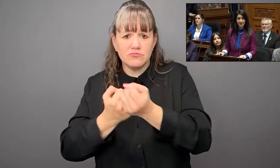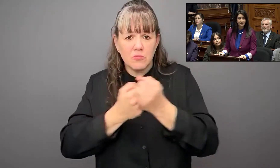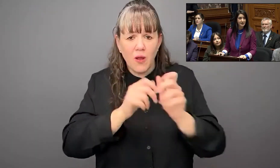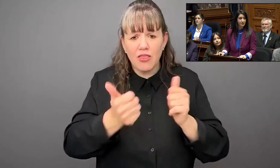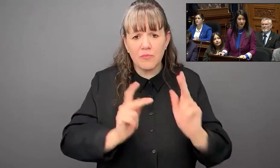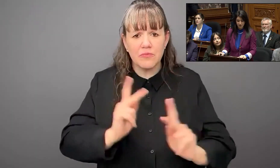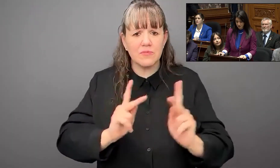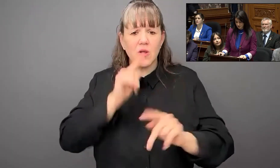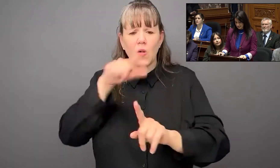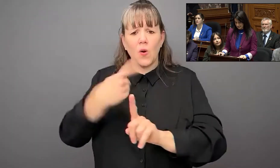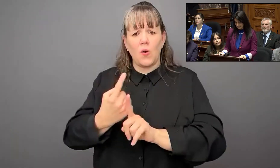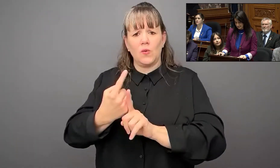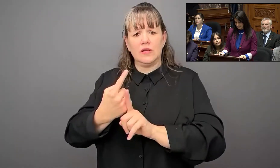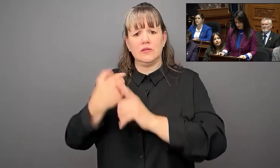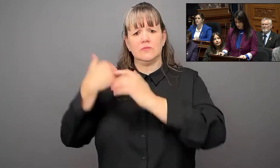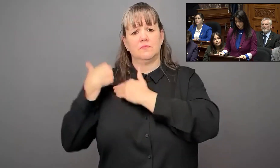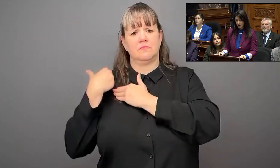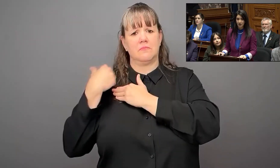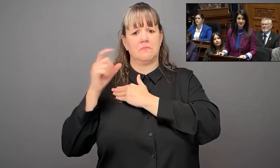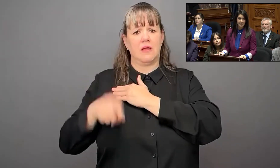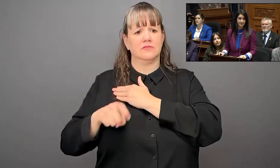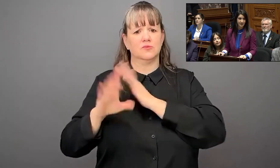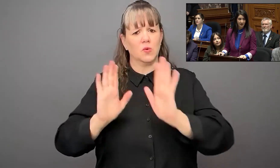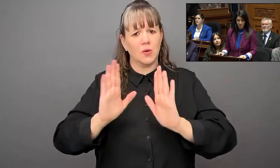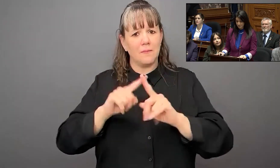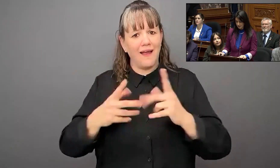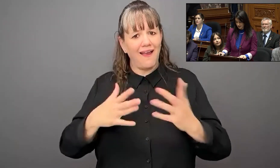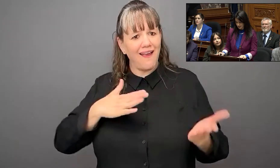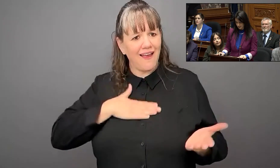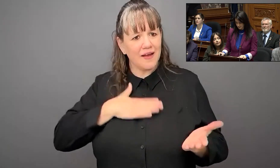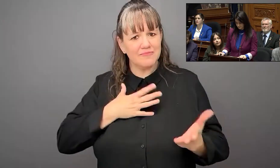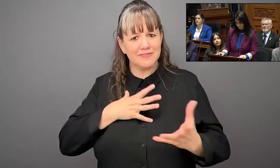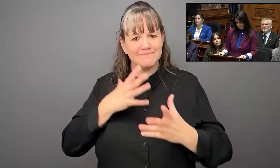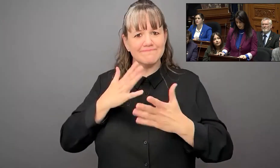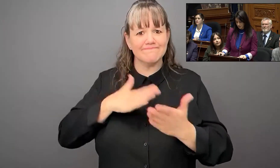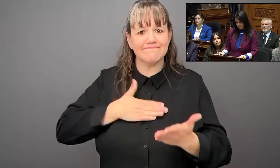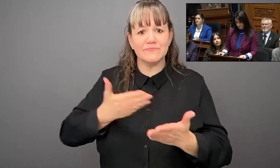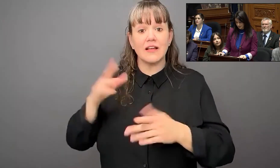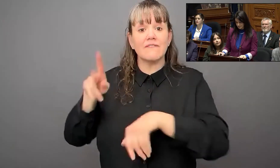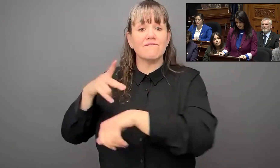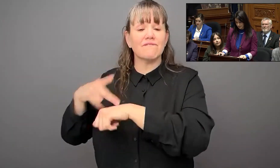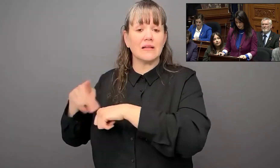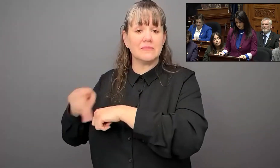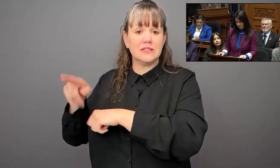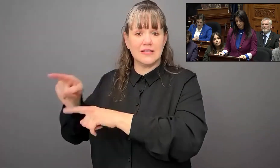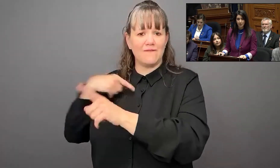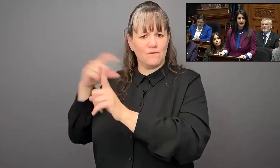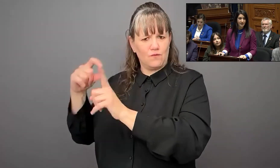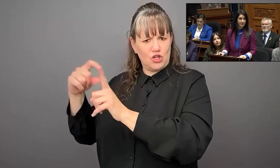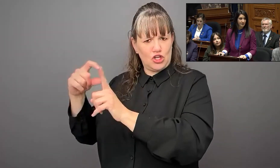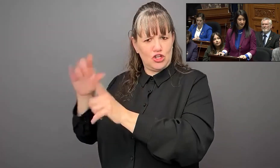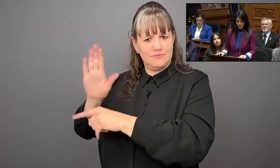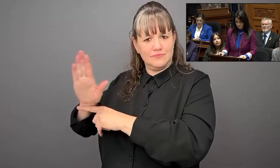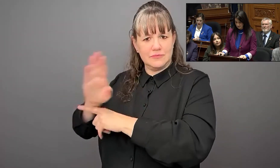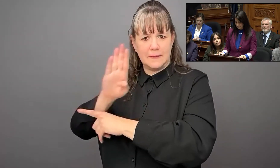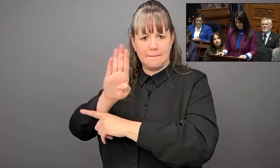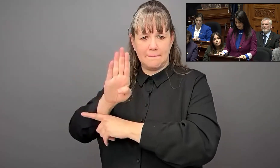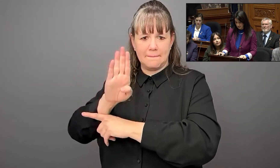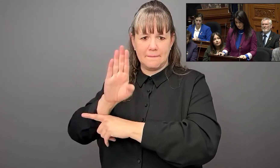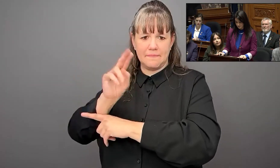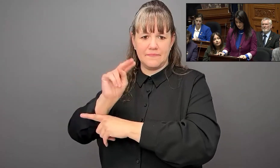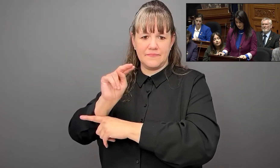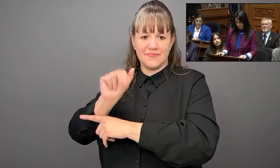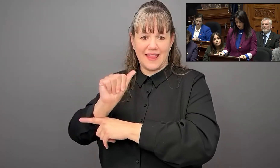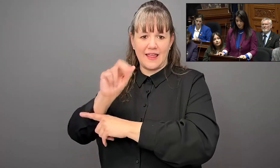In Filipino culture, this is seen through the concept of banahayan, where people come together to help one another, especially